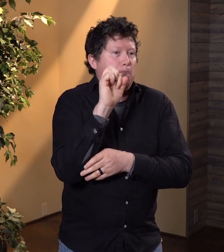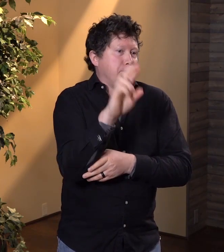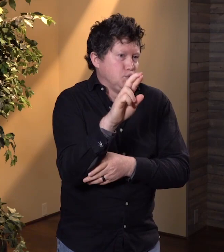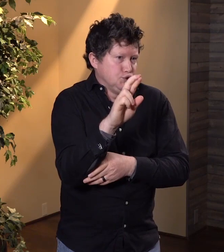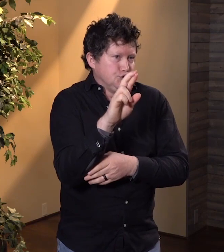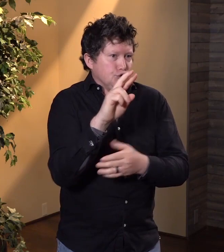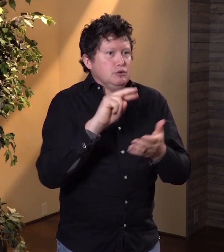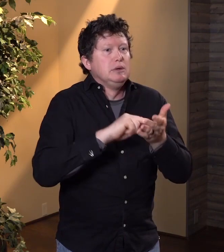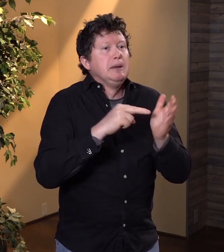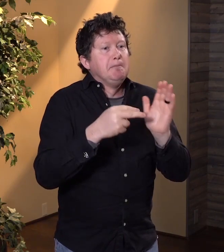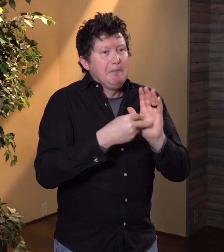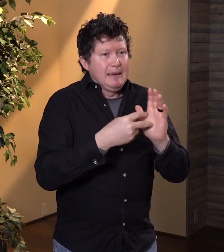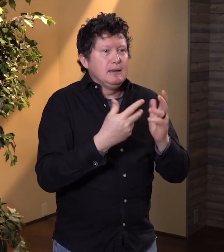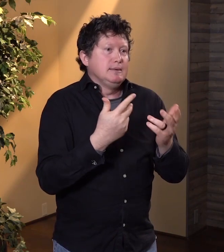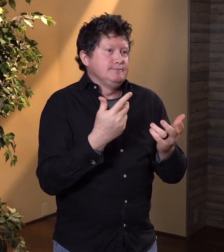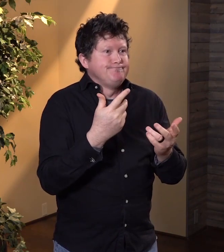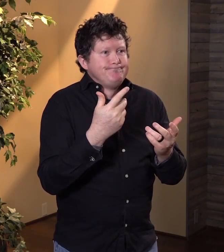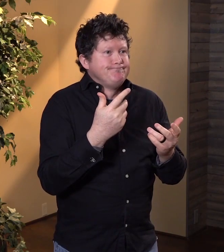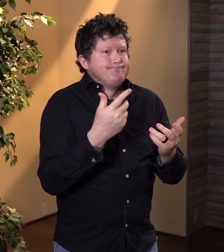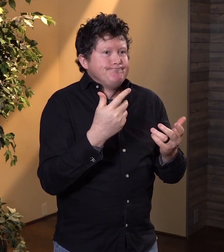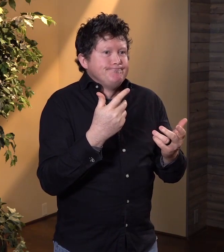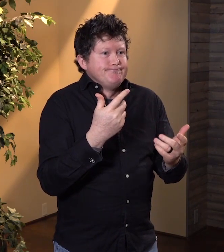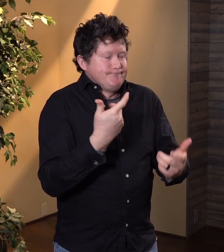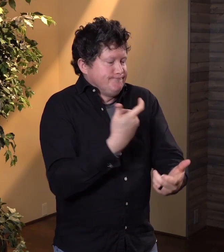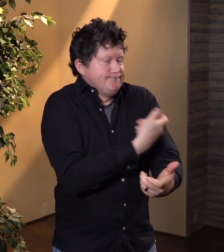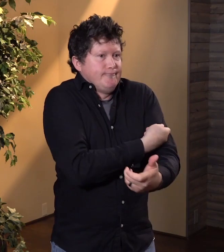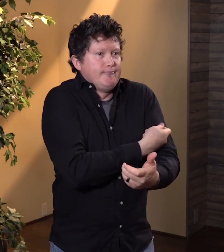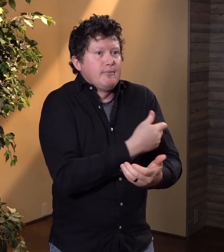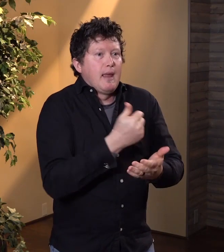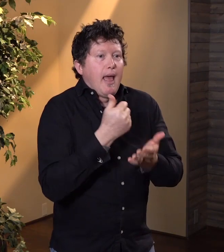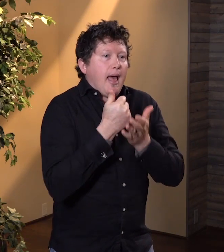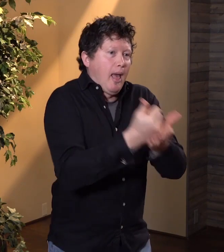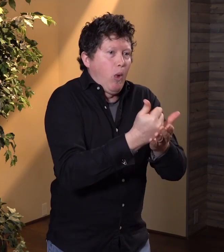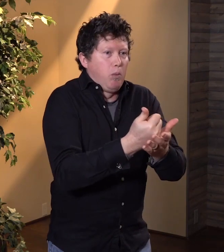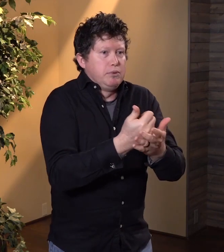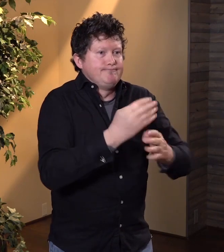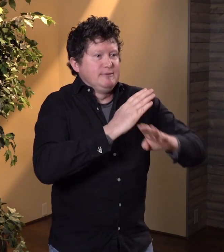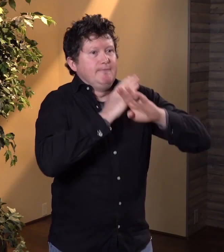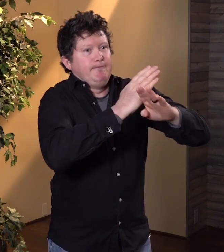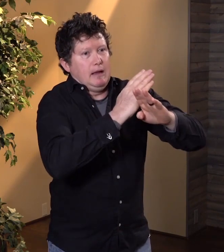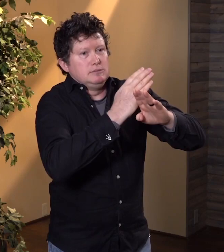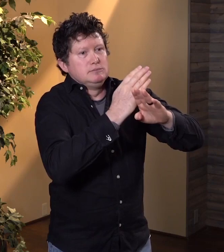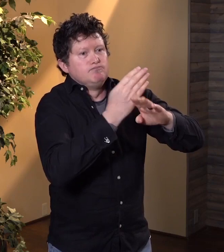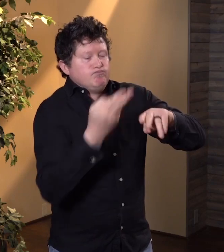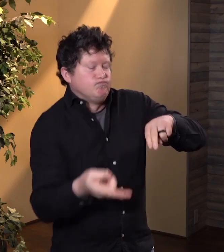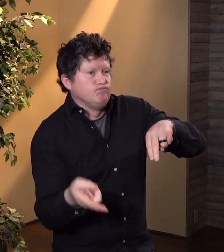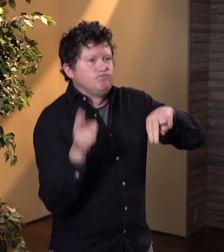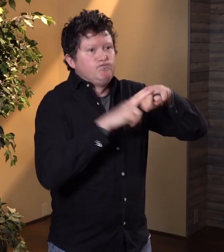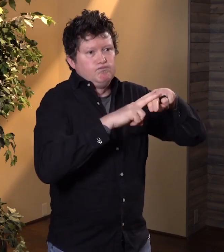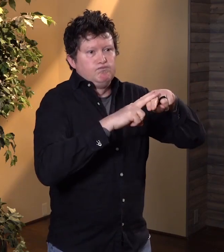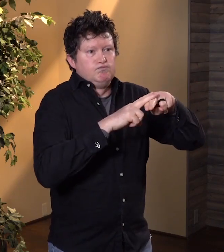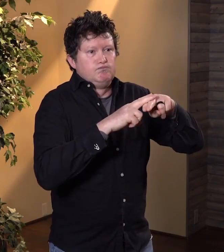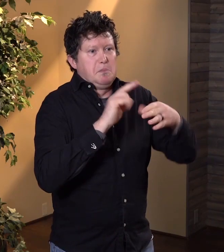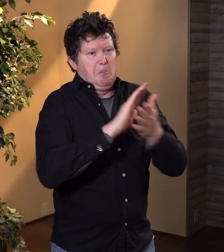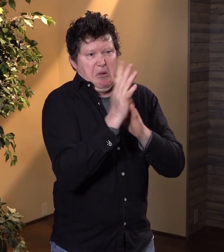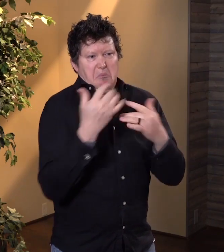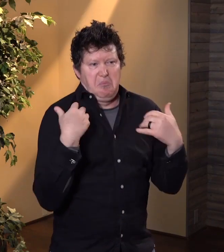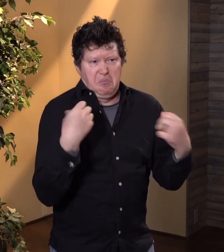a booster shot, which would then help protect those who have been vaccinated from these